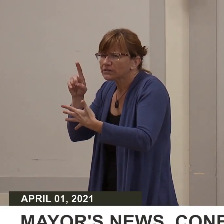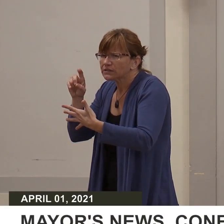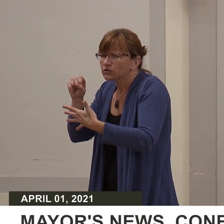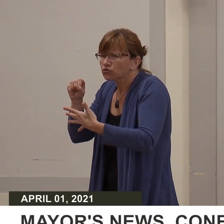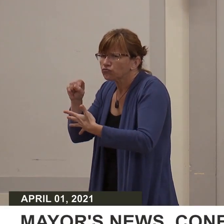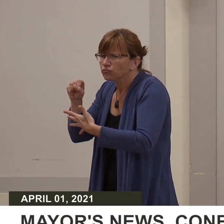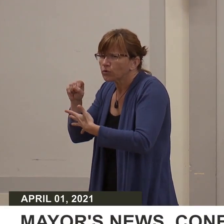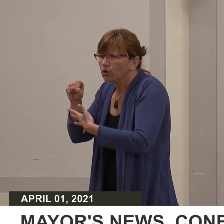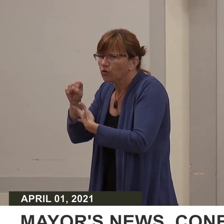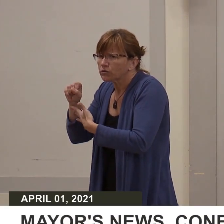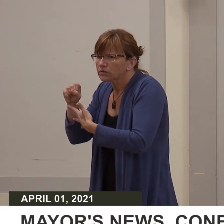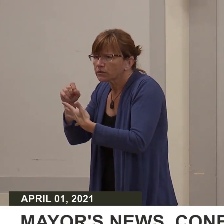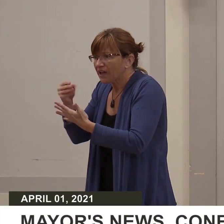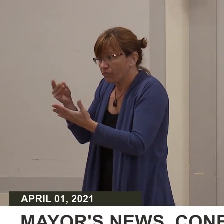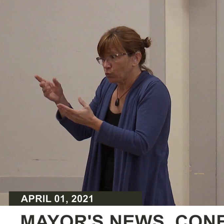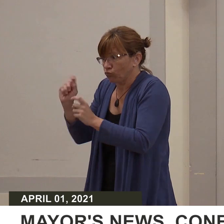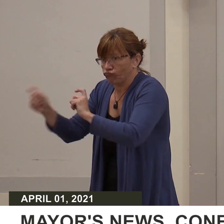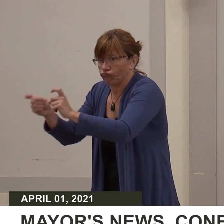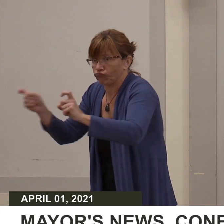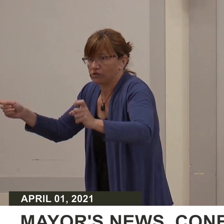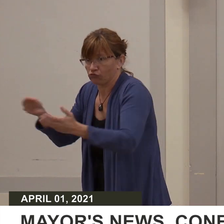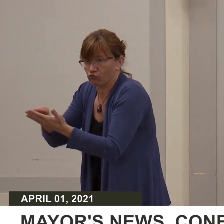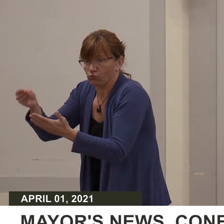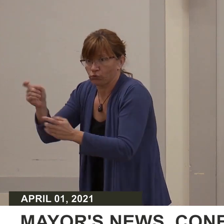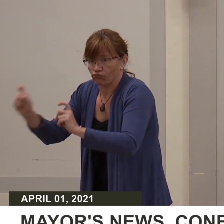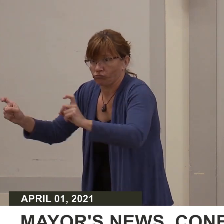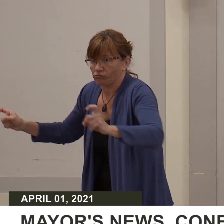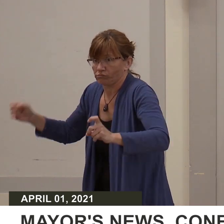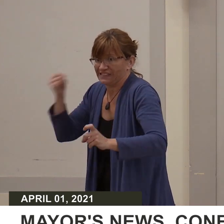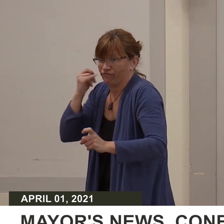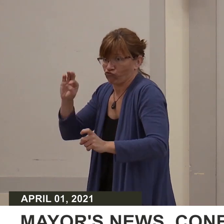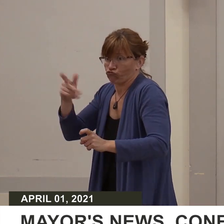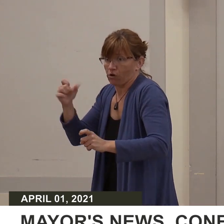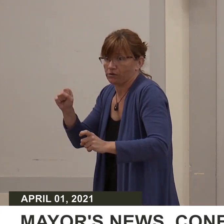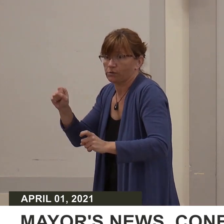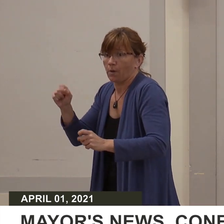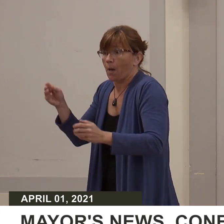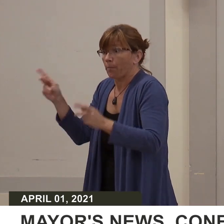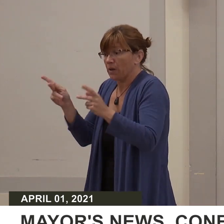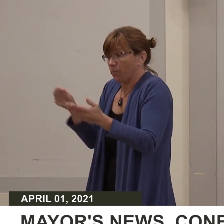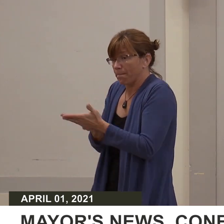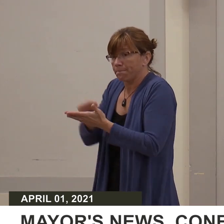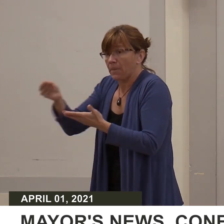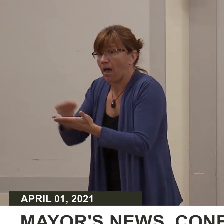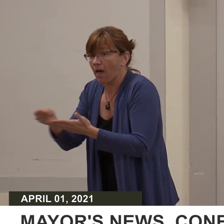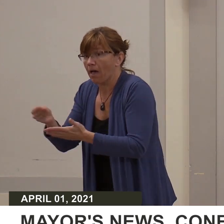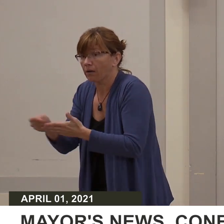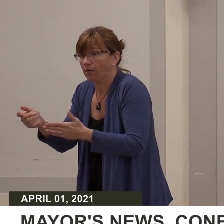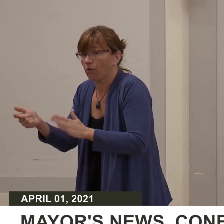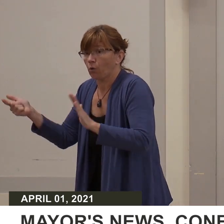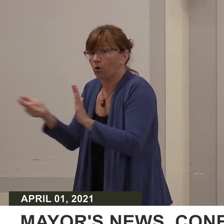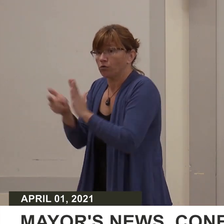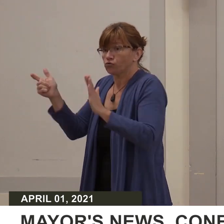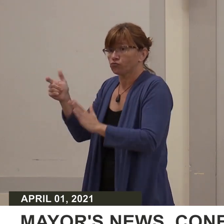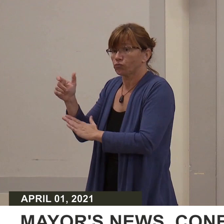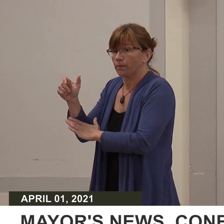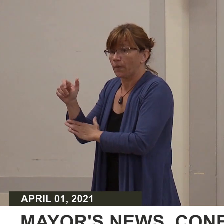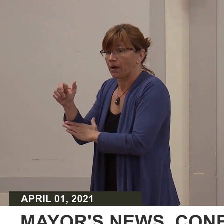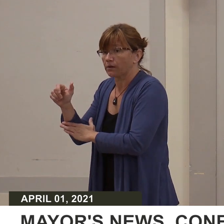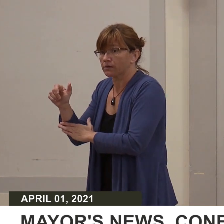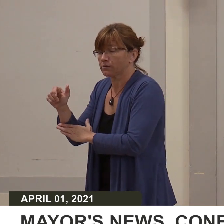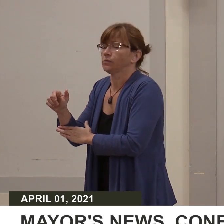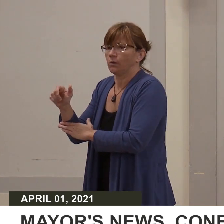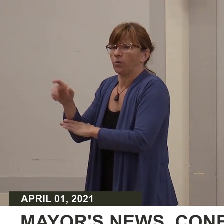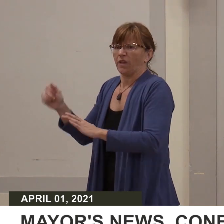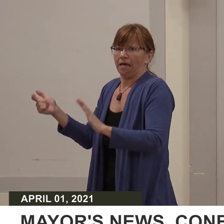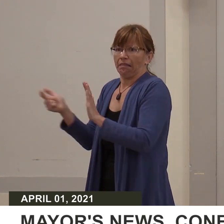individuals who are distributing and selling illegal contraband, and possession with the intent to distribute because it's packaged a certain